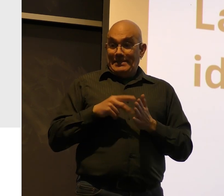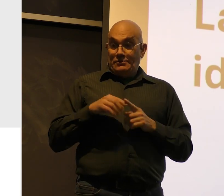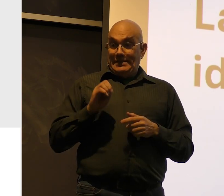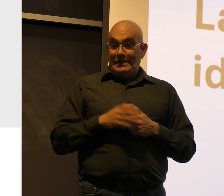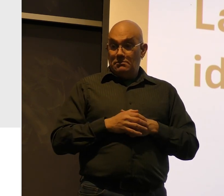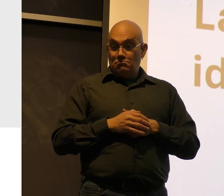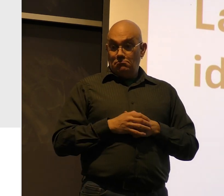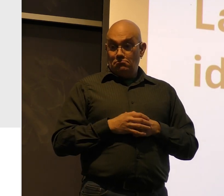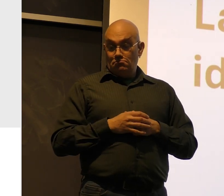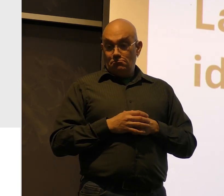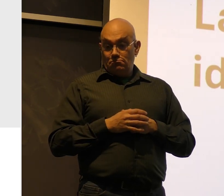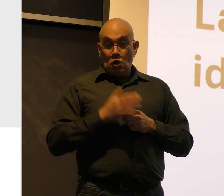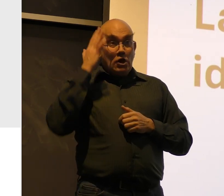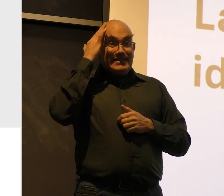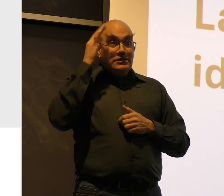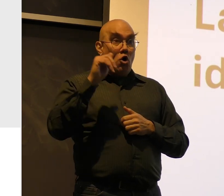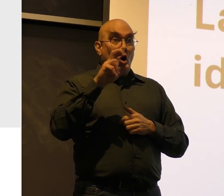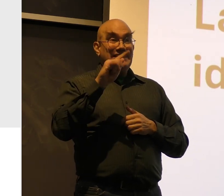What it means to be autistic,